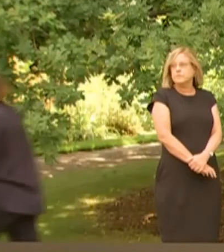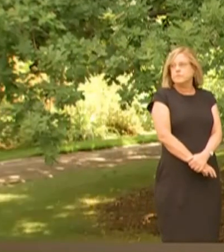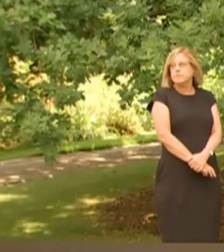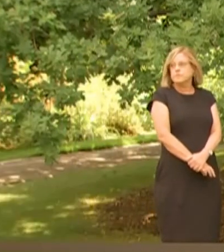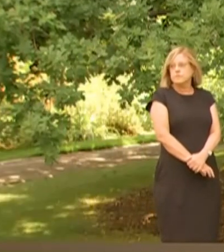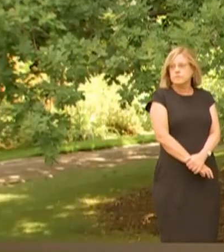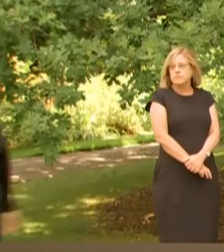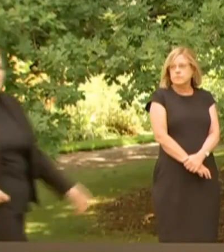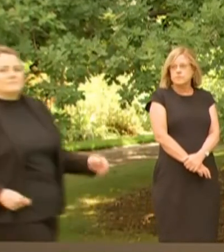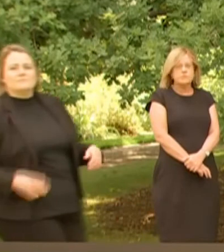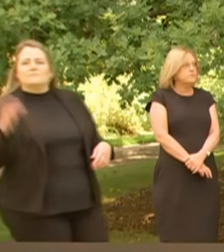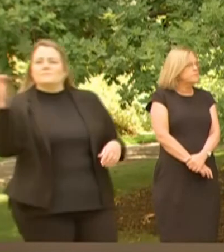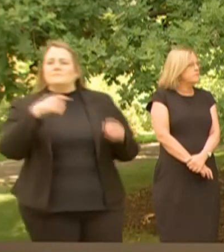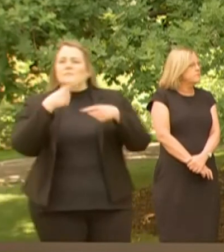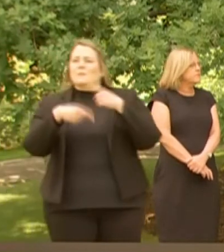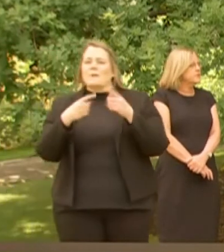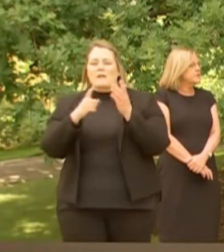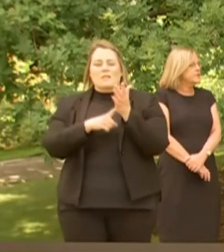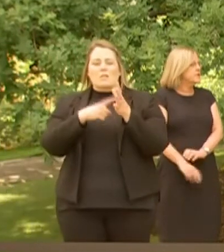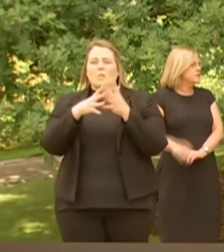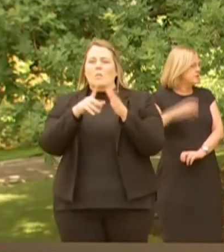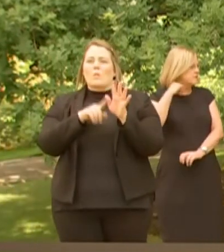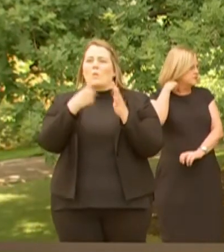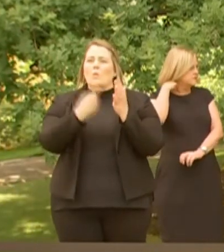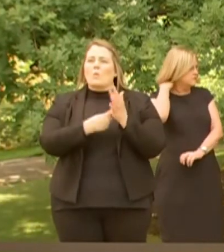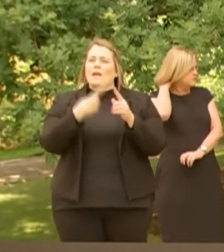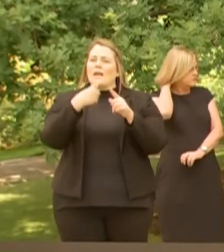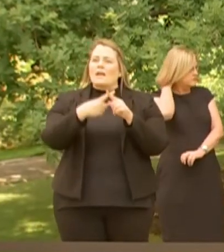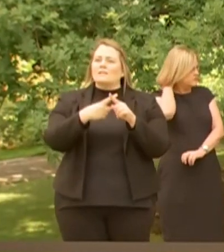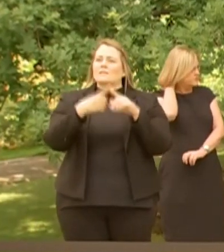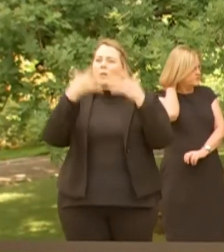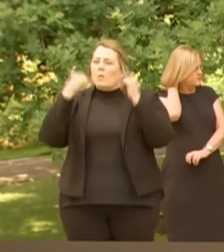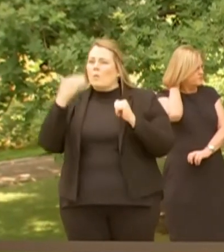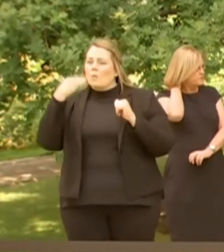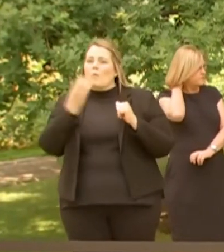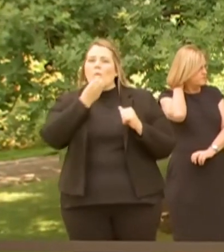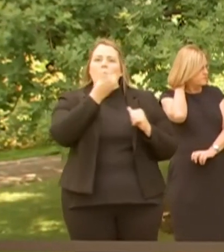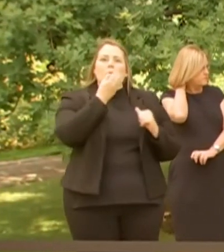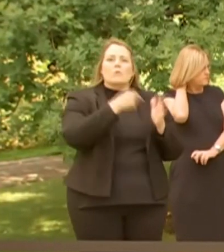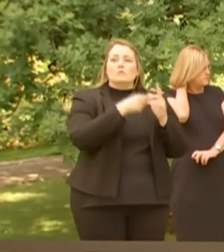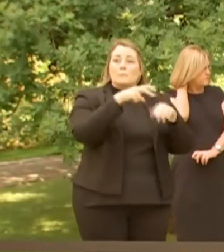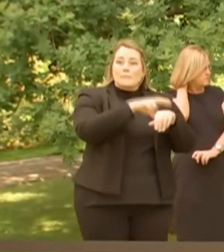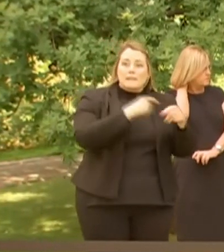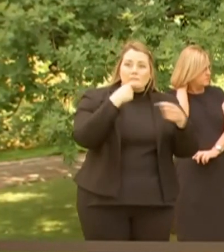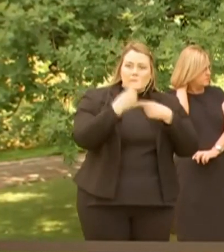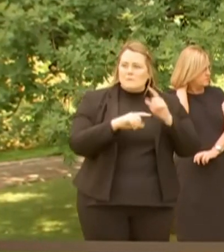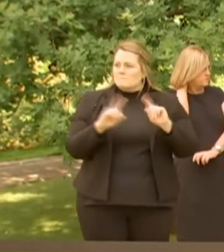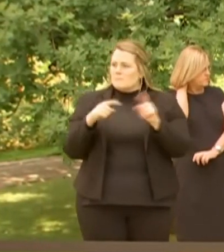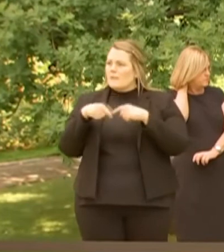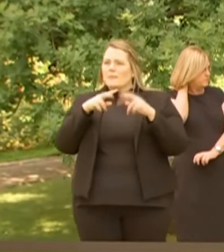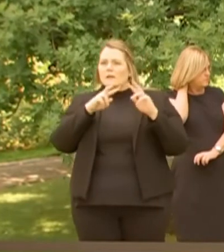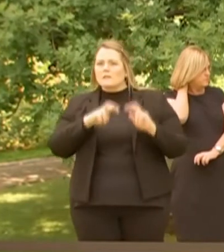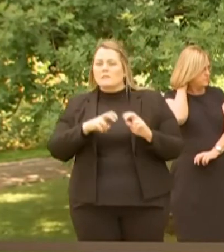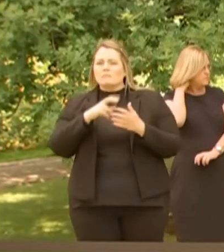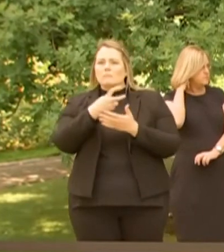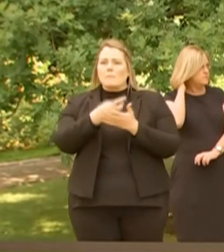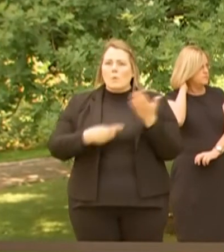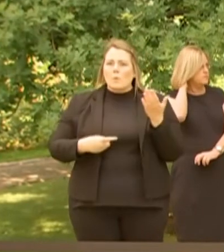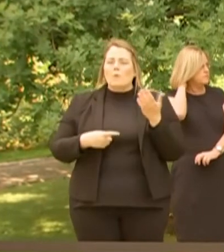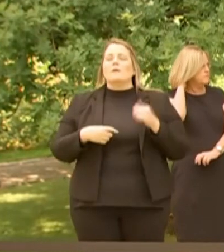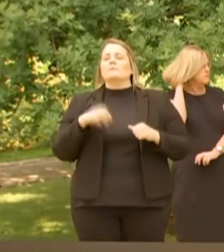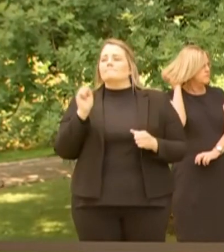yes. Well, as you know, the Royal Commission will provide its report a little later on